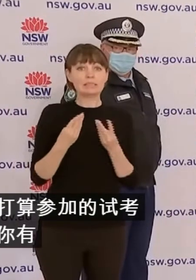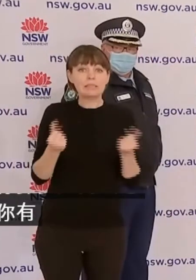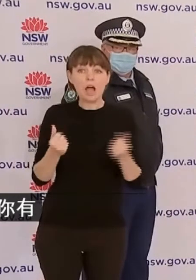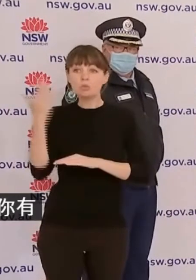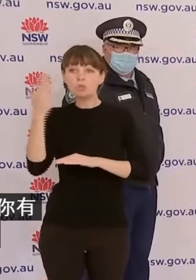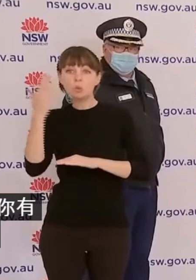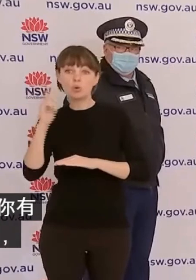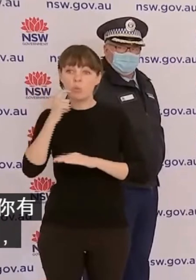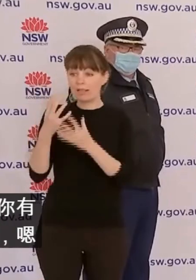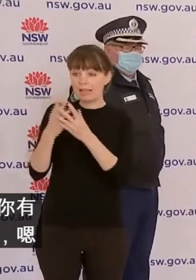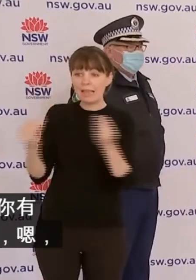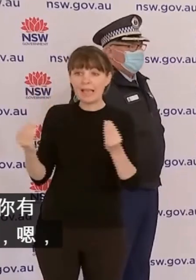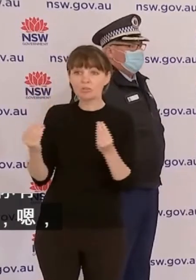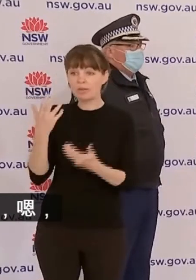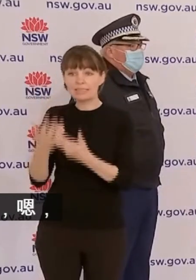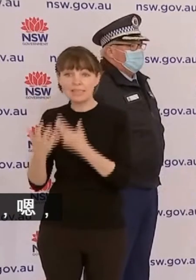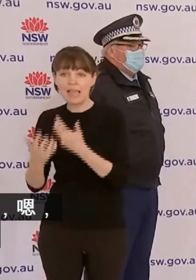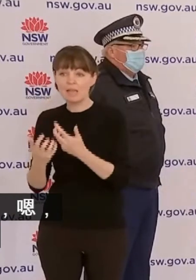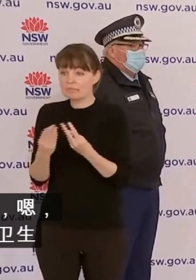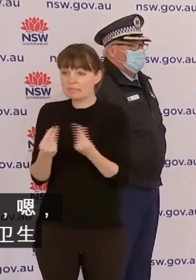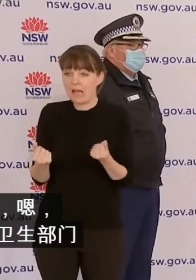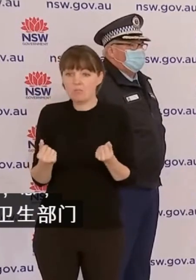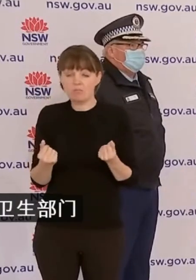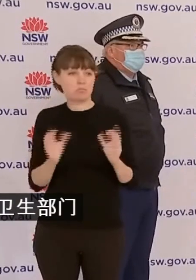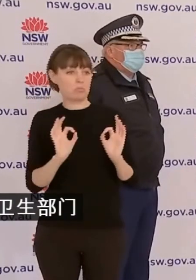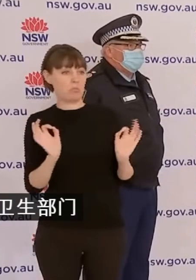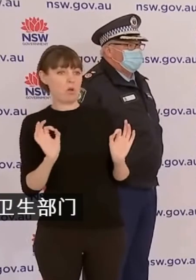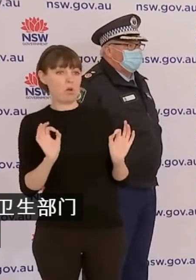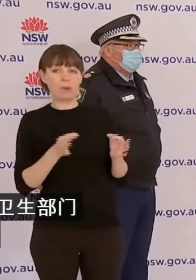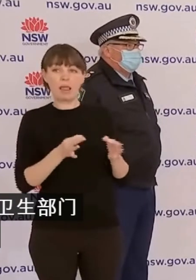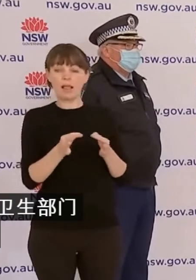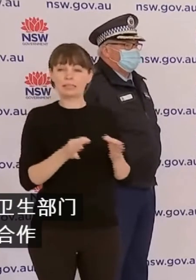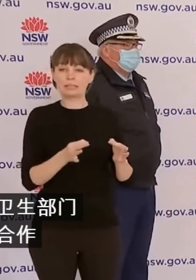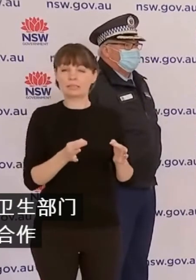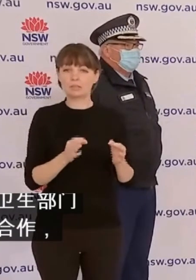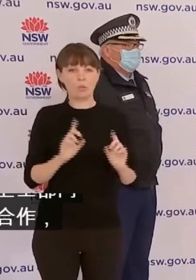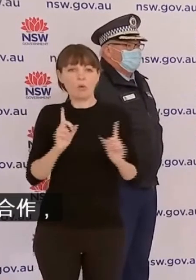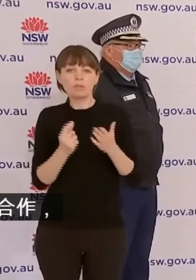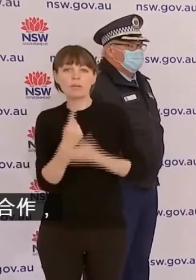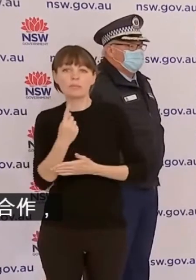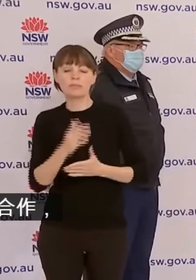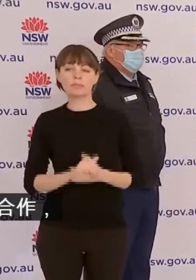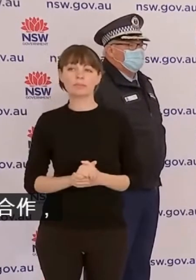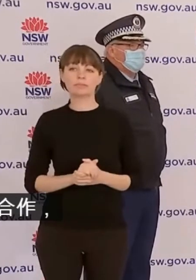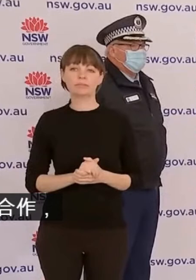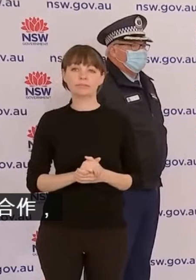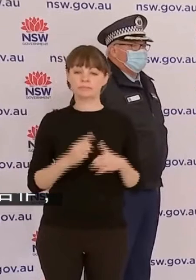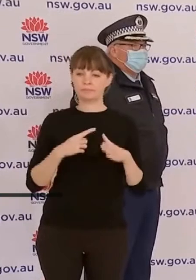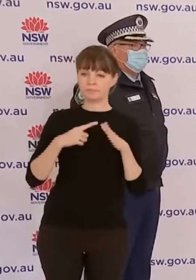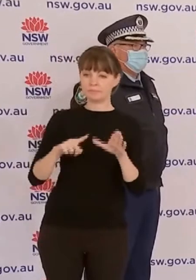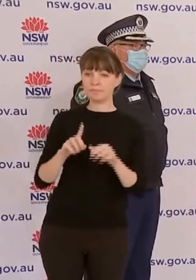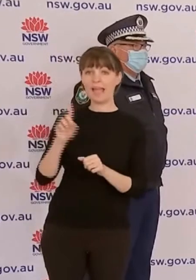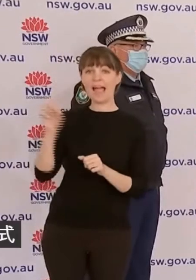Do you have a view about that? Oh, well, the Education Department and Health have been working very closely in relation to allowing schools to conduct the